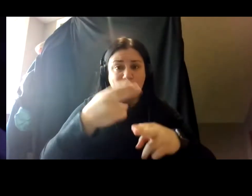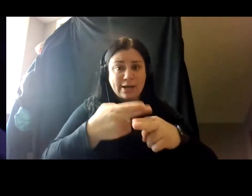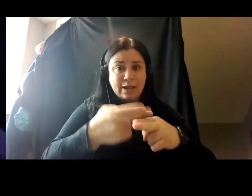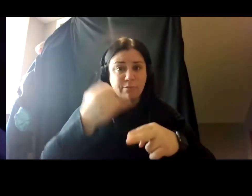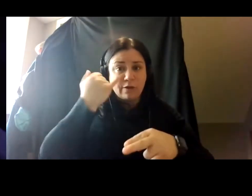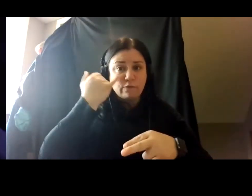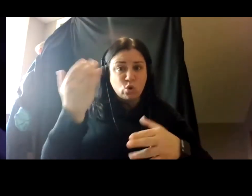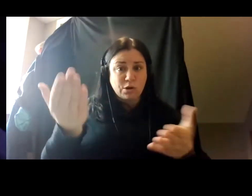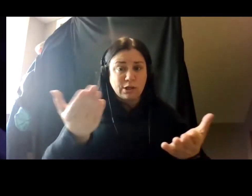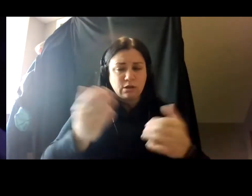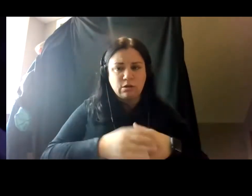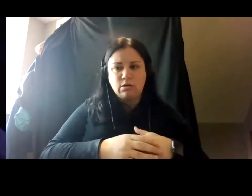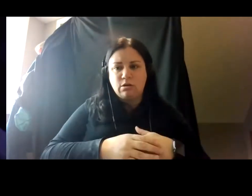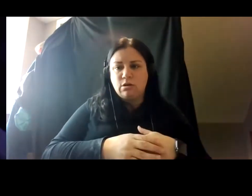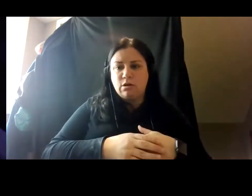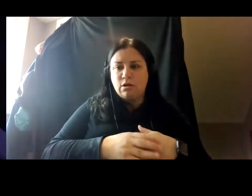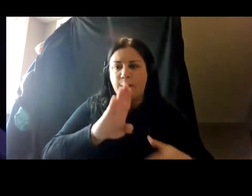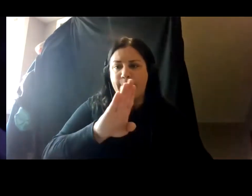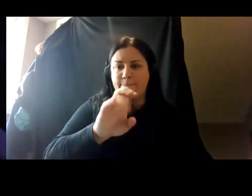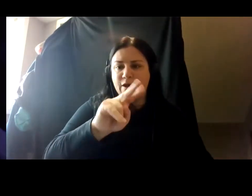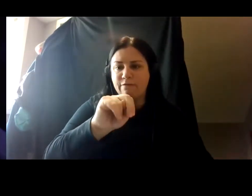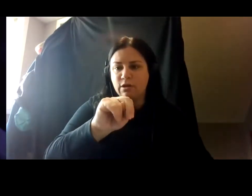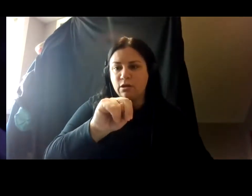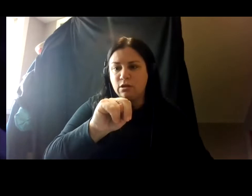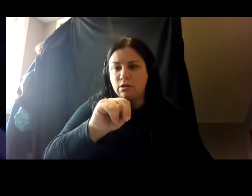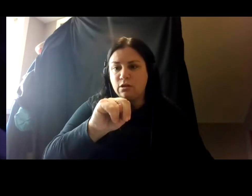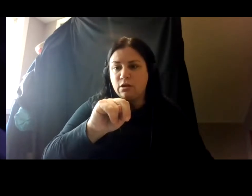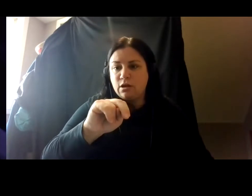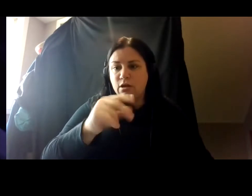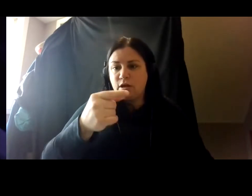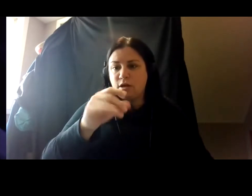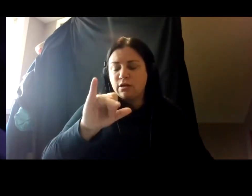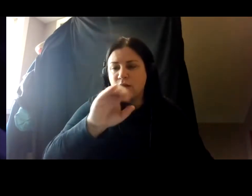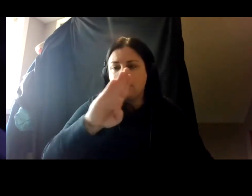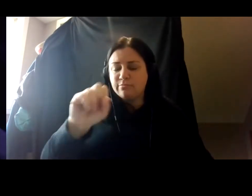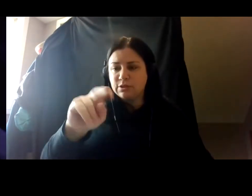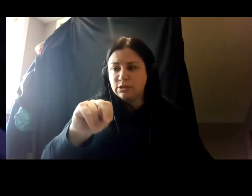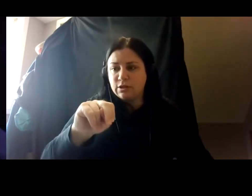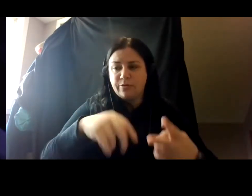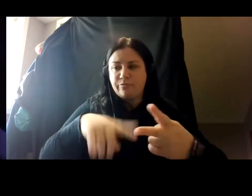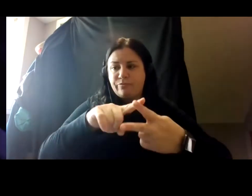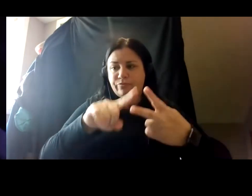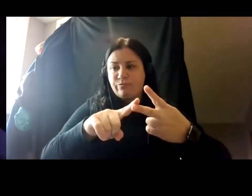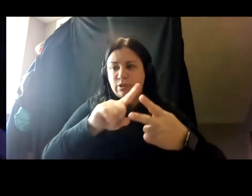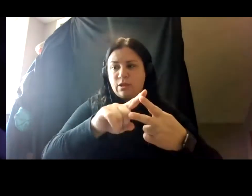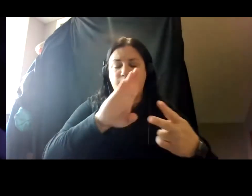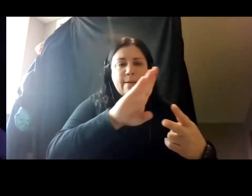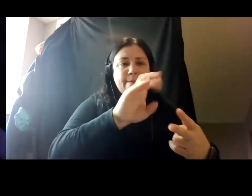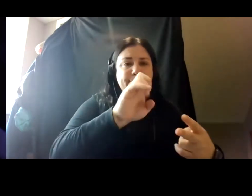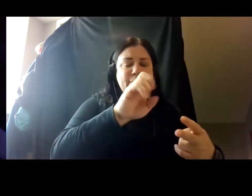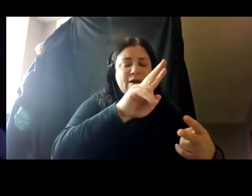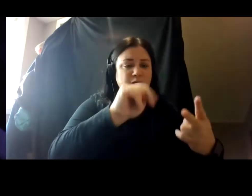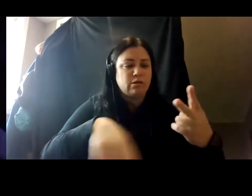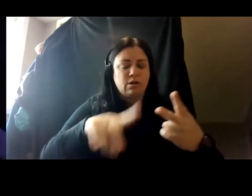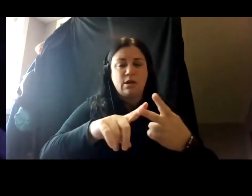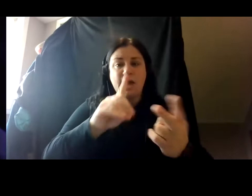And I have Bevan Gibson, who I hear that Bevan is on. So if Bevan's here, if Dr. Lisa Blythe-Jones is on, I'd love all of you. And